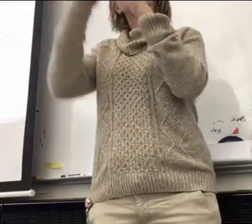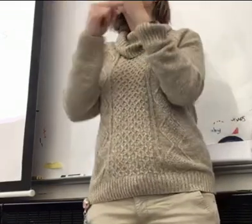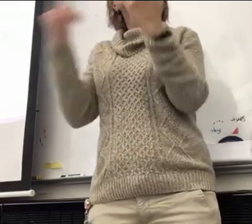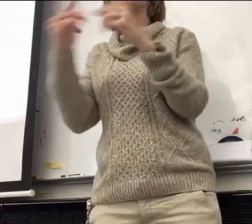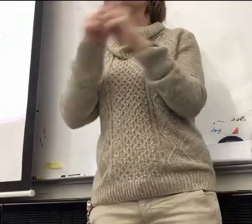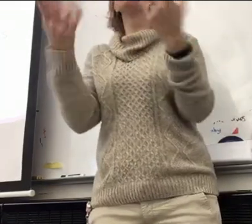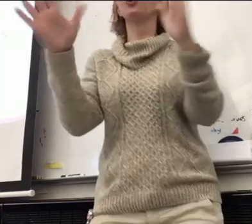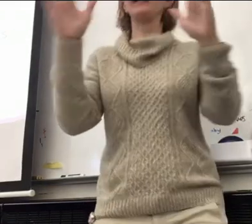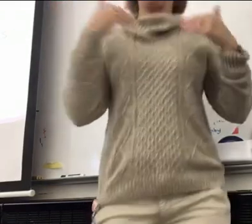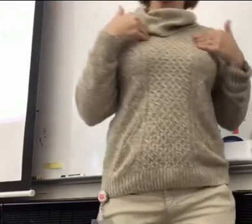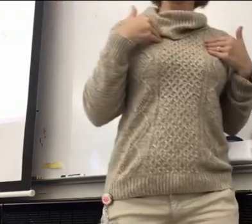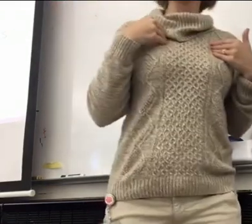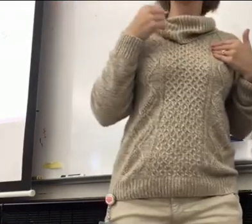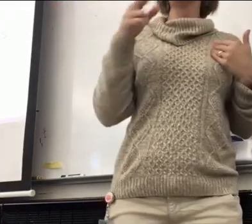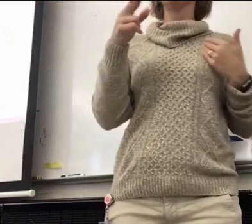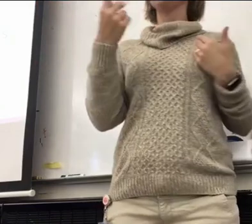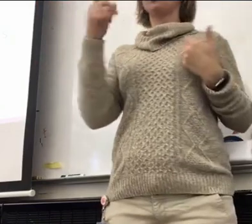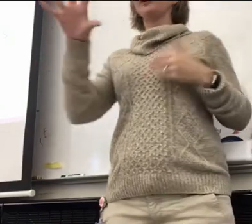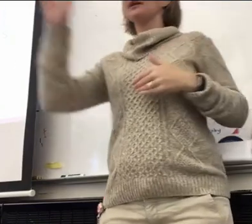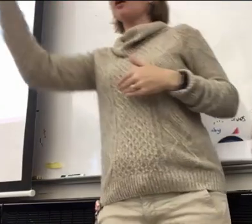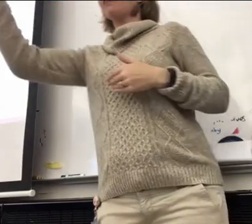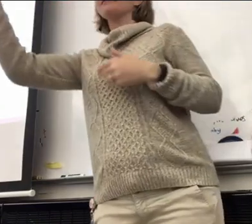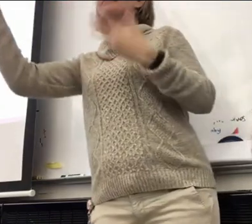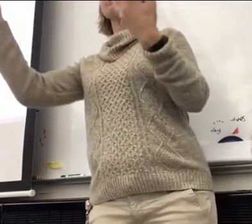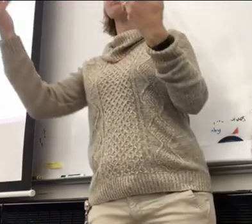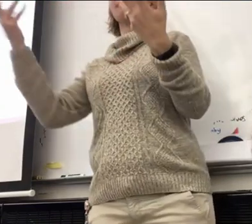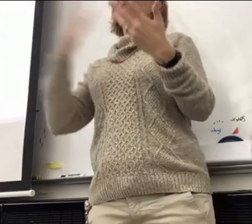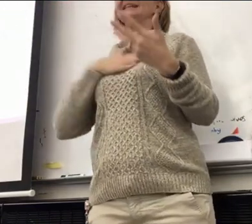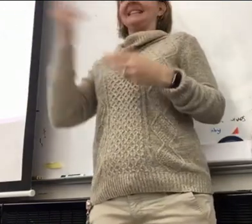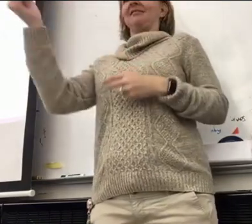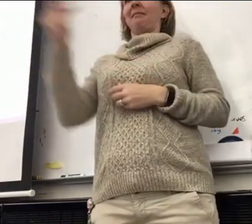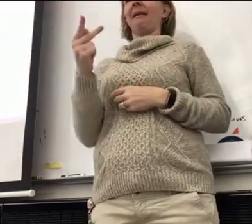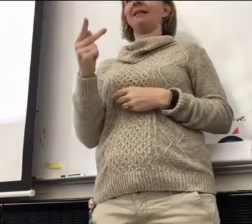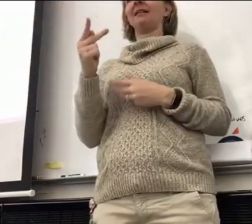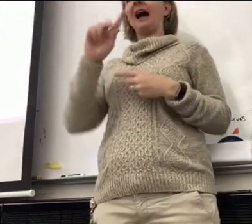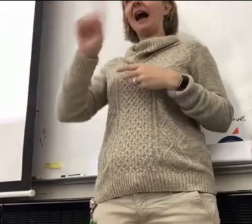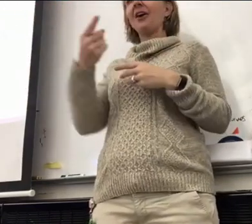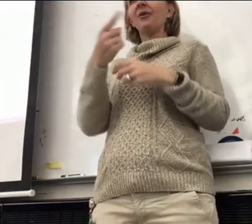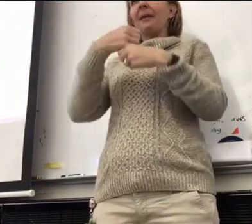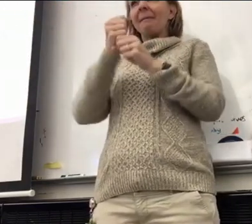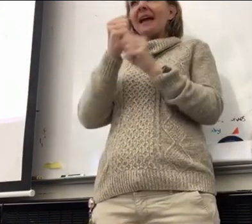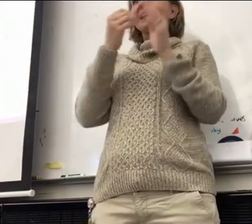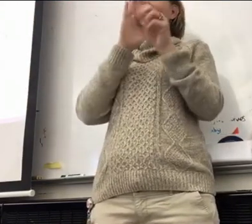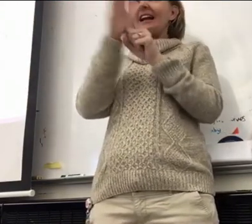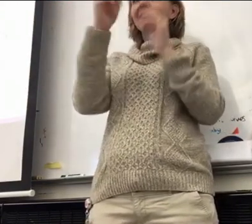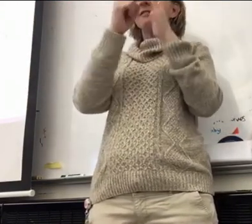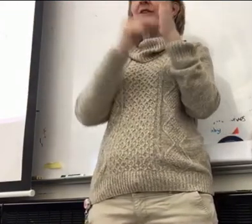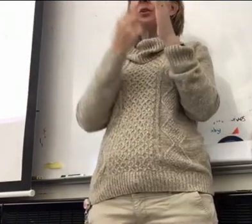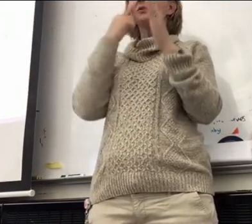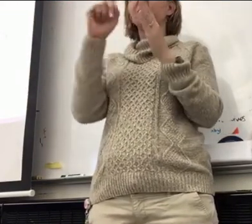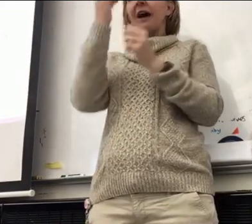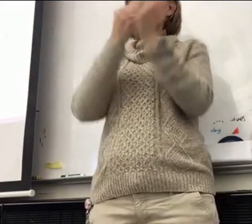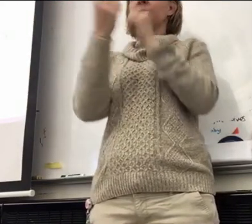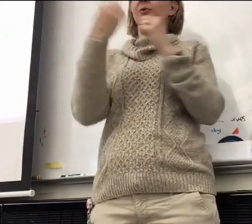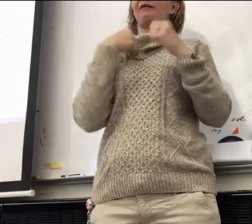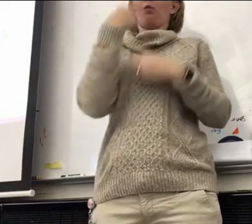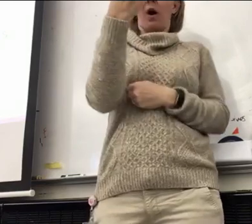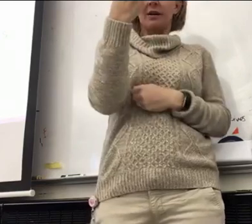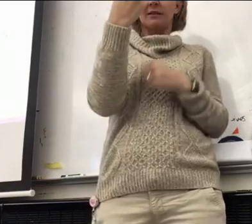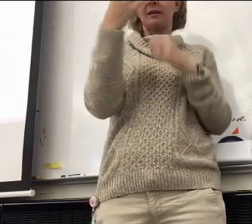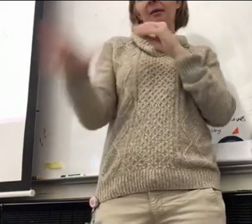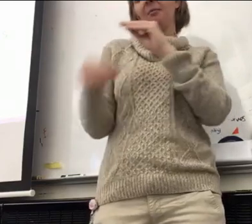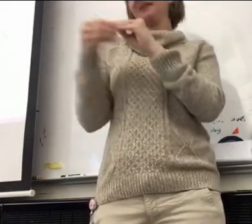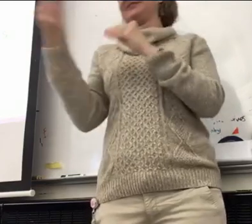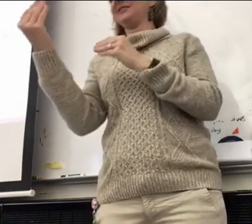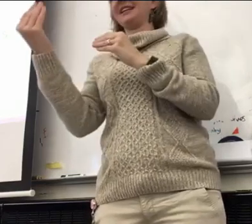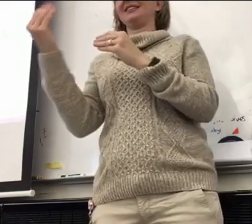and you already had them, or you already went and got them and you had them, please get them back. I only make enough notes for everybody to have some plus 15. There's no